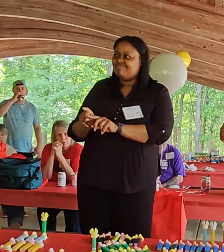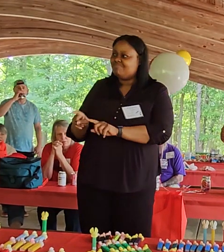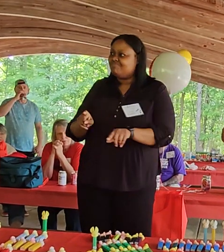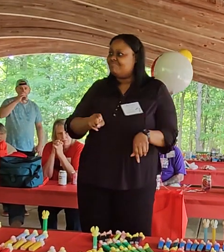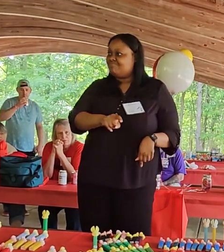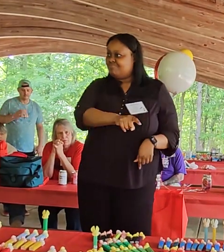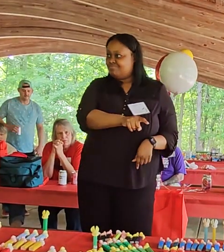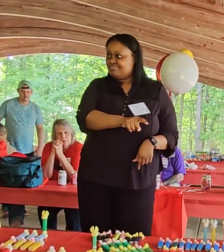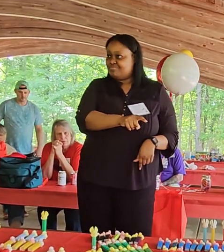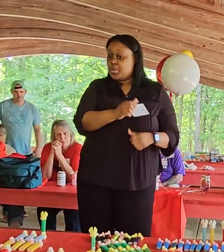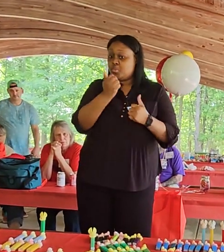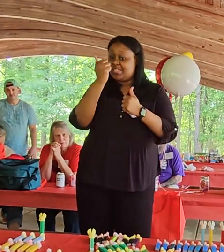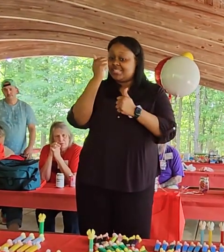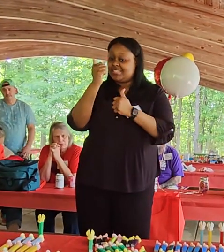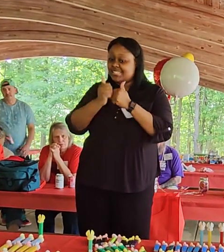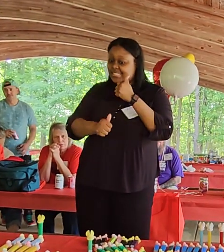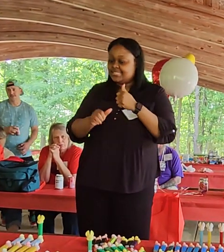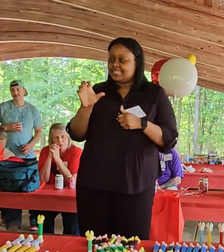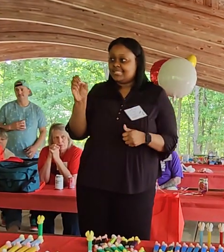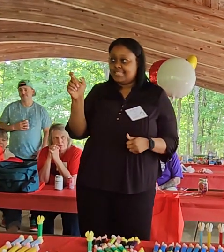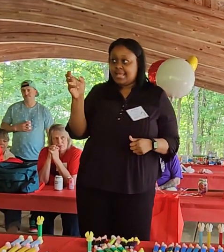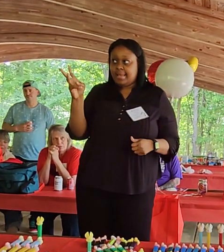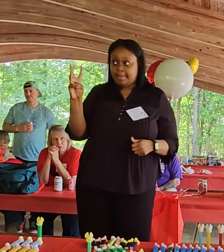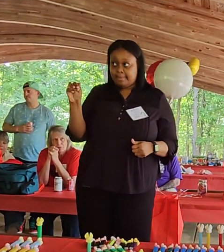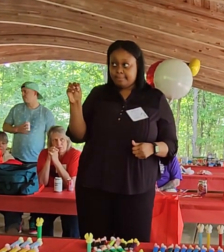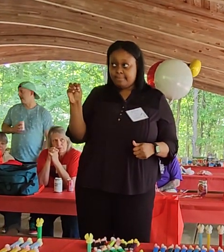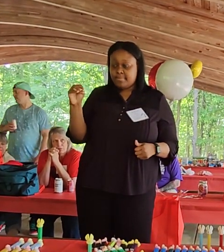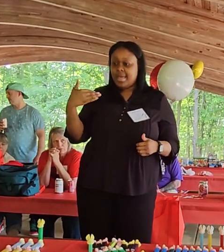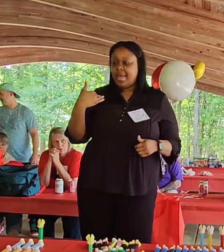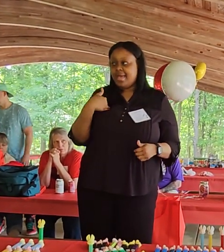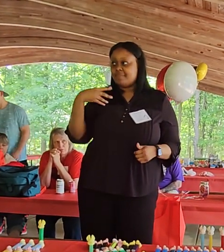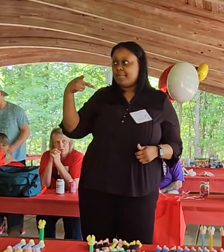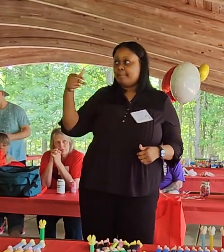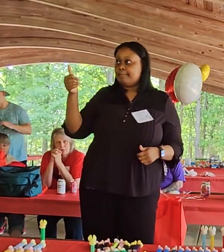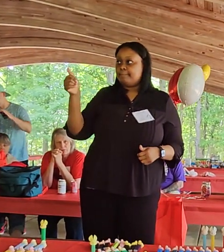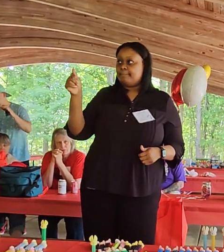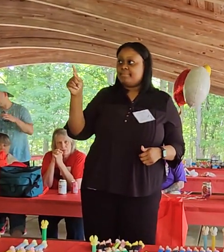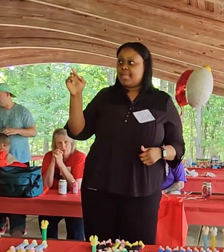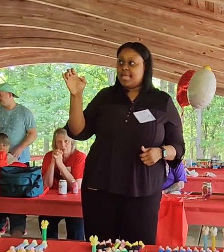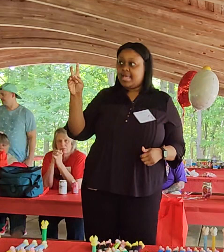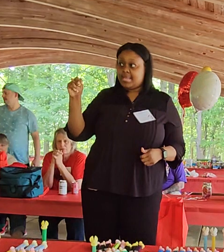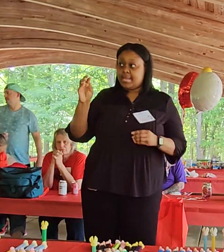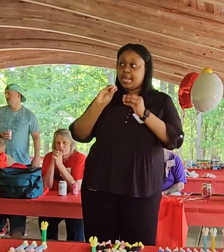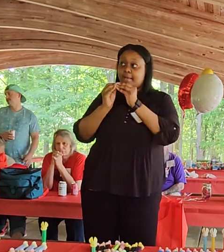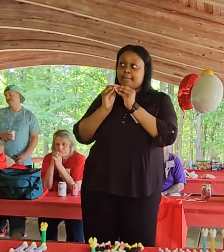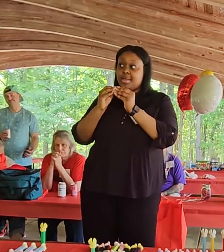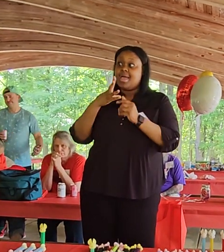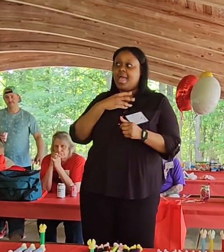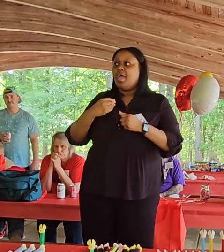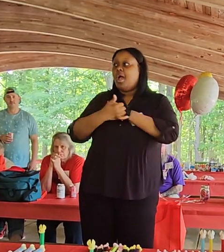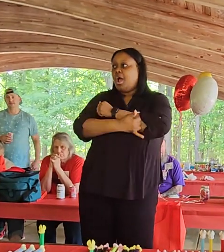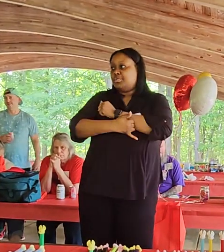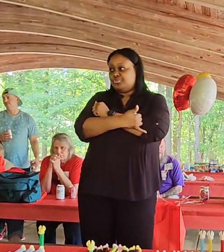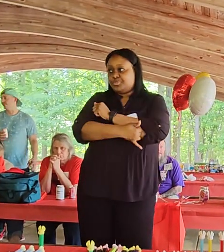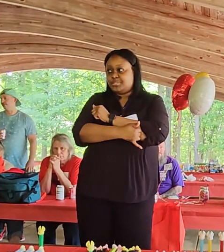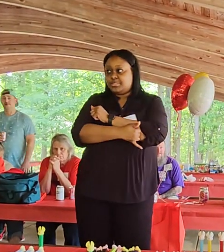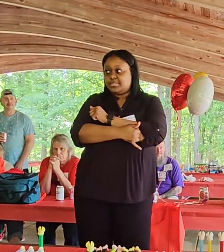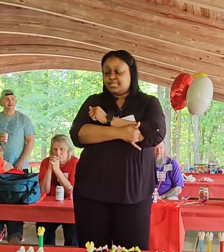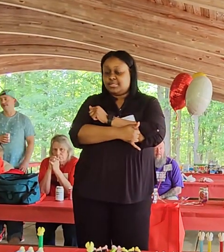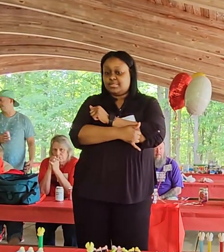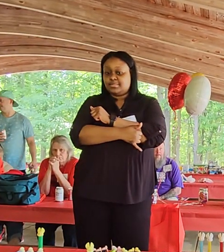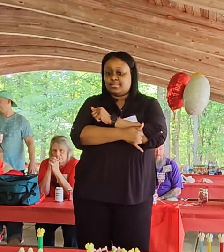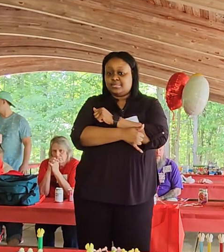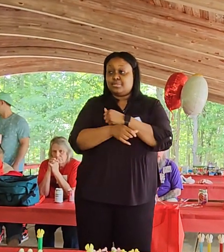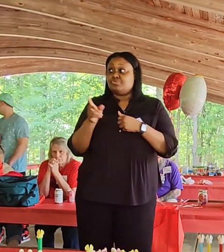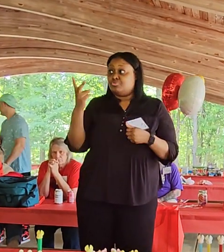stem, there's usually a patent number and a country, right? And so you'll see those even on current